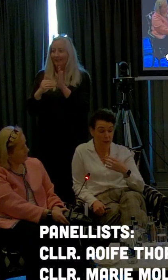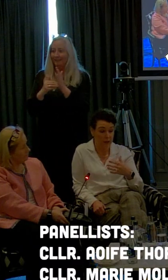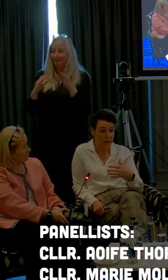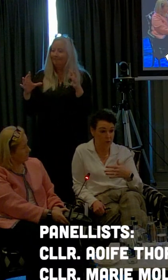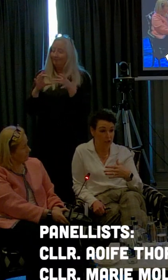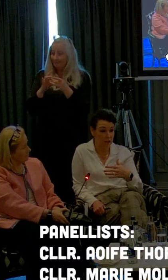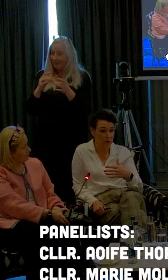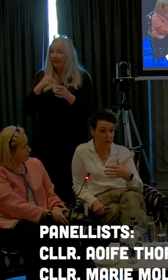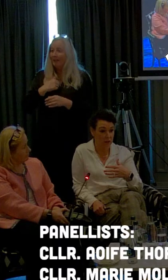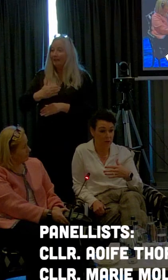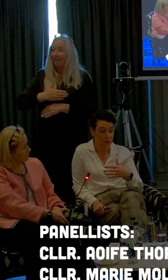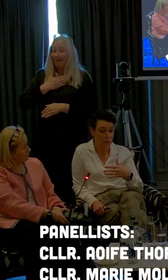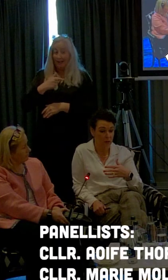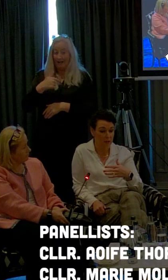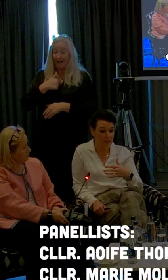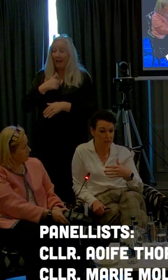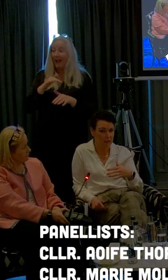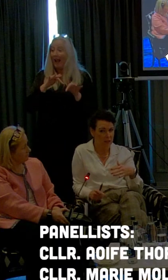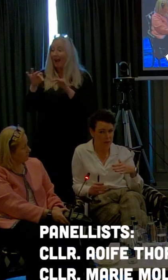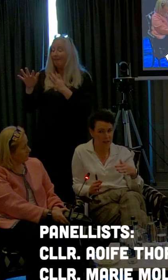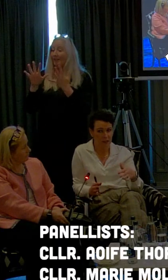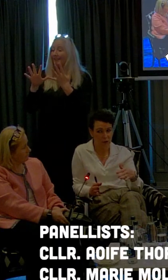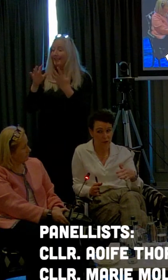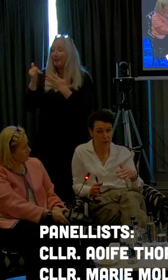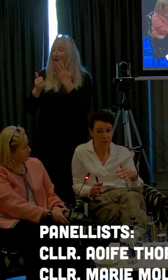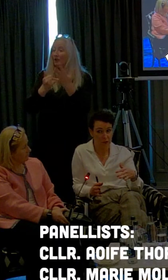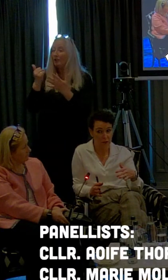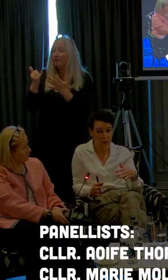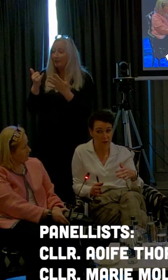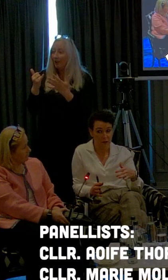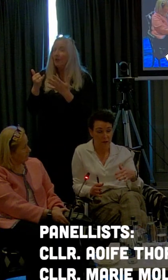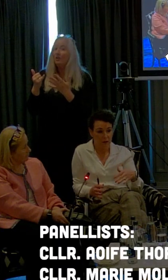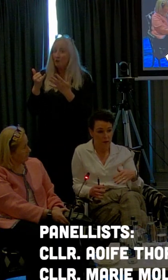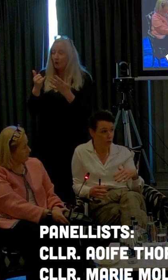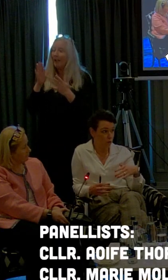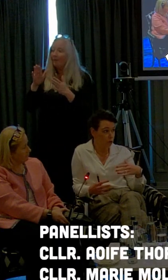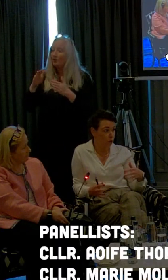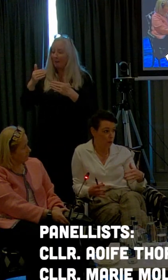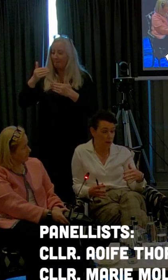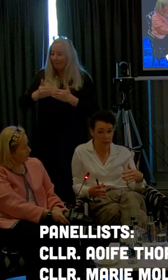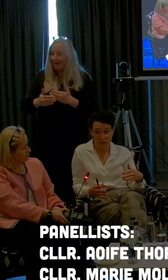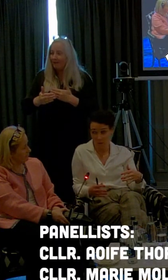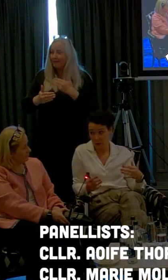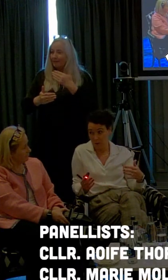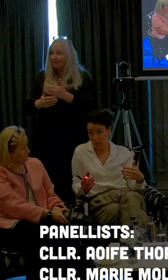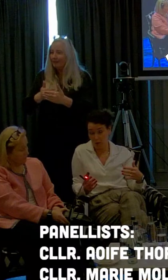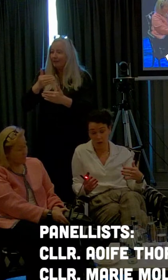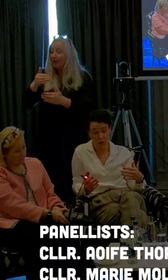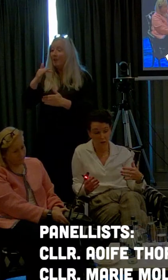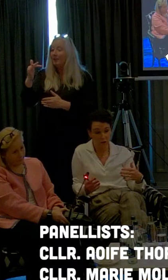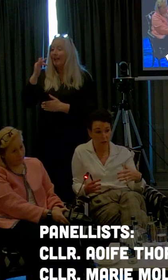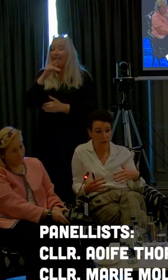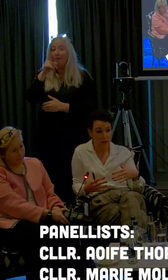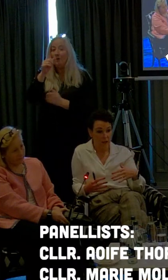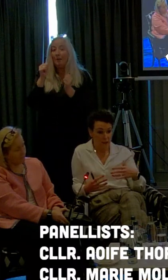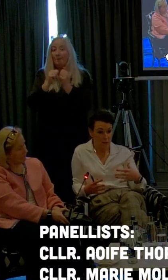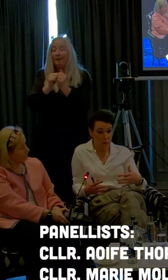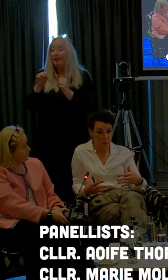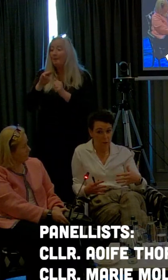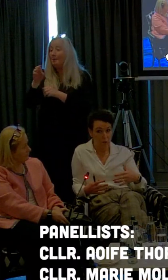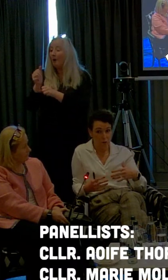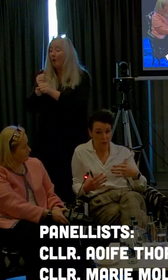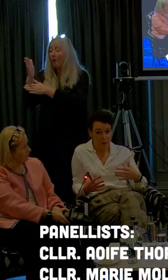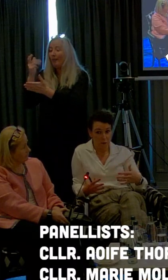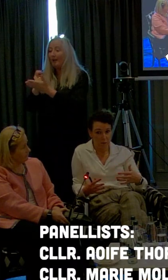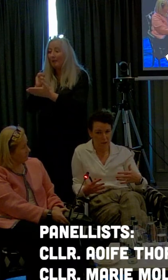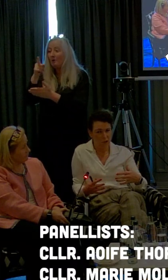just feel like after 10 years in the council, I would like to see this. Be safe yourselves as well. Do you know, when you're going out meeting people, I'm sure you all agree, mm-hmm. into